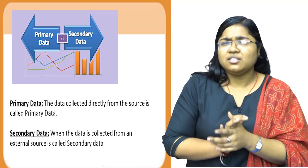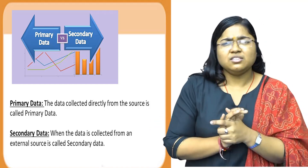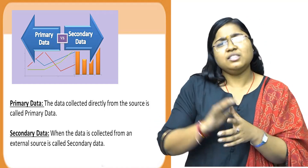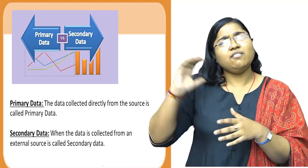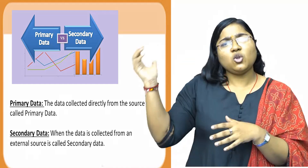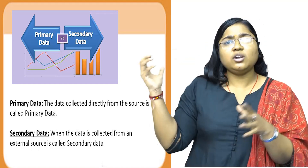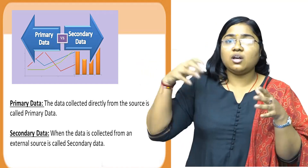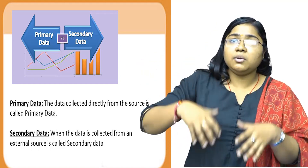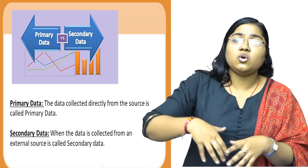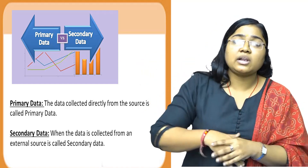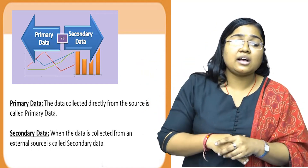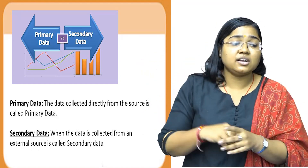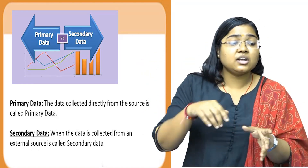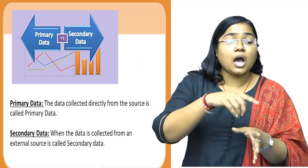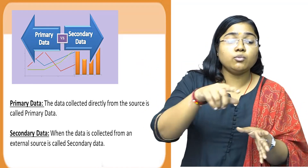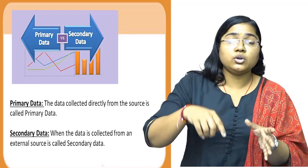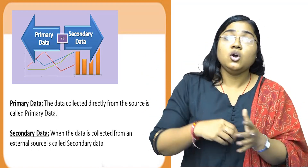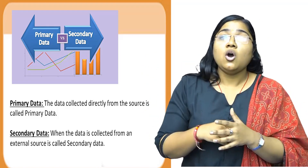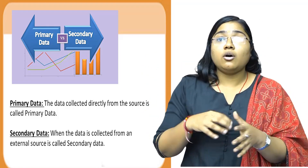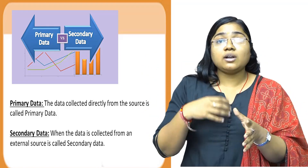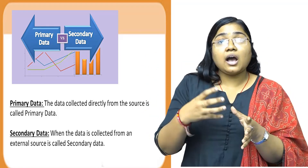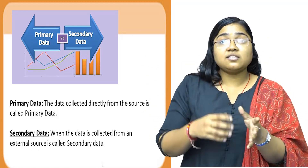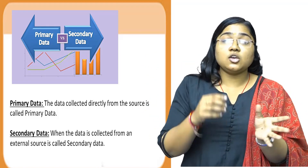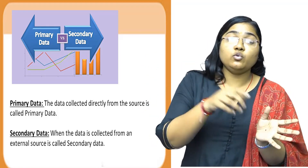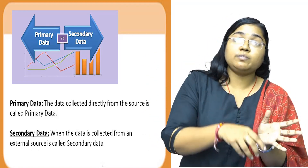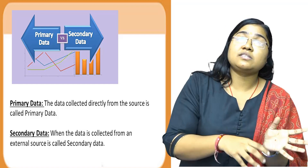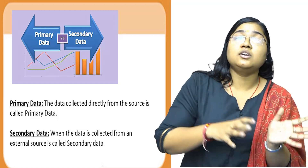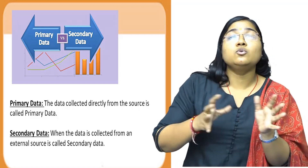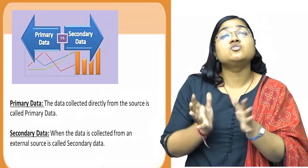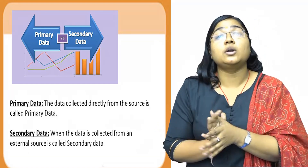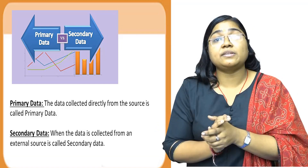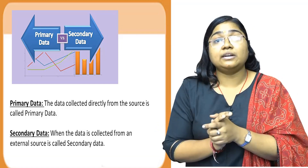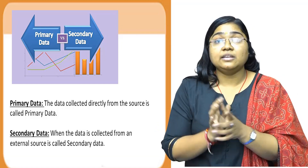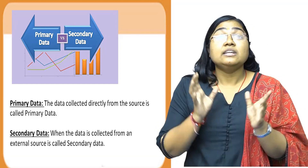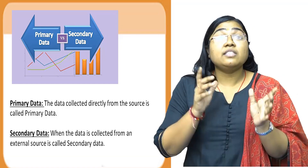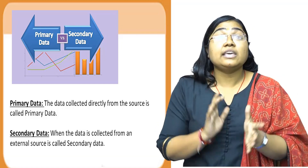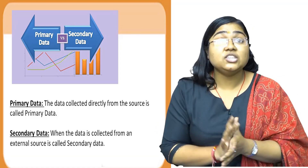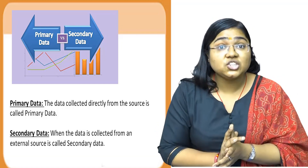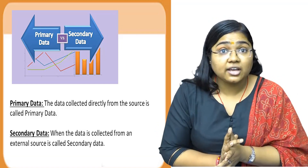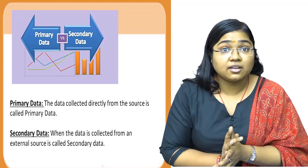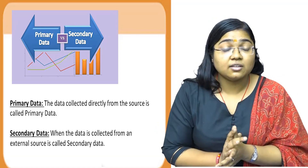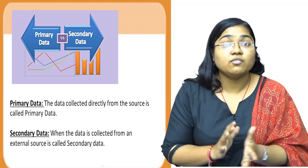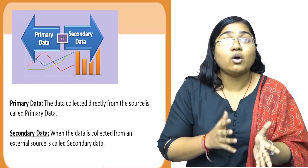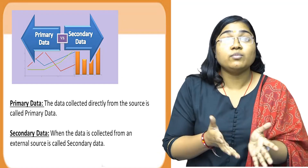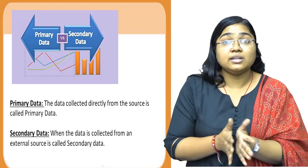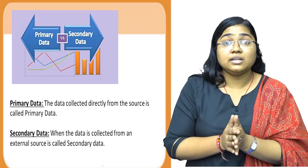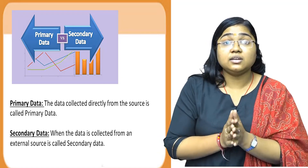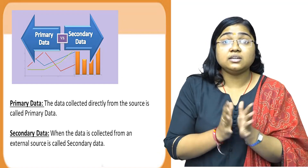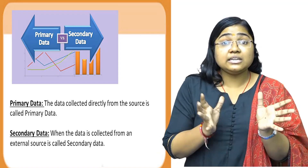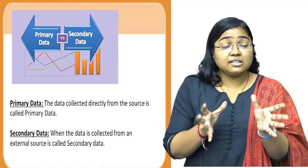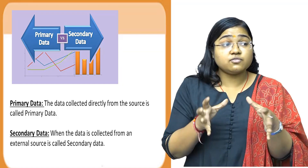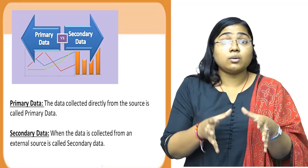class. They will not come in your class and count or ask who is present, who is not present. They can check